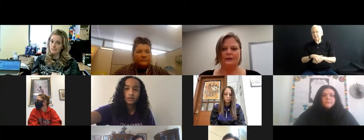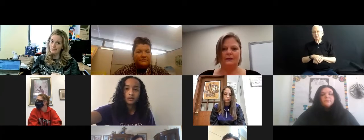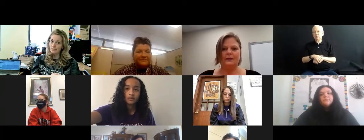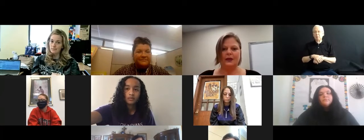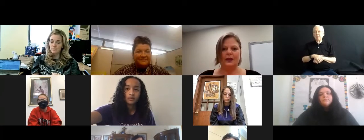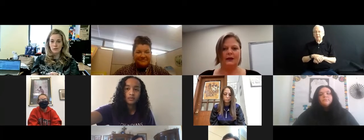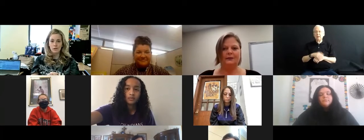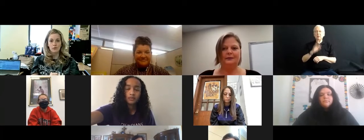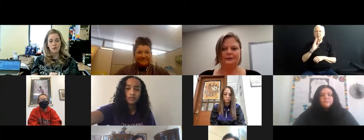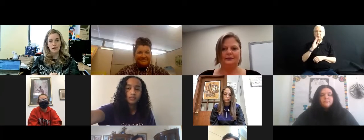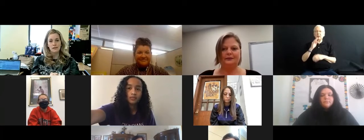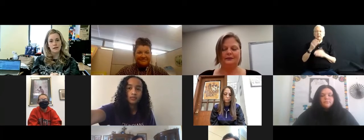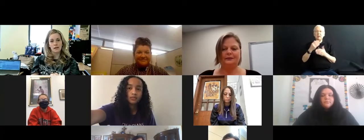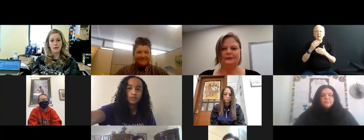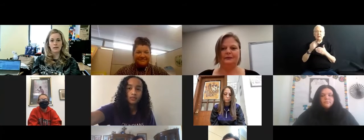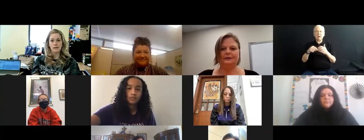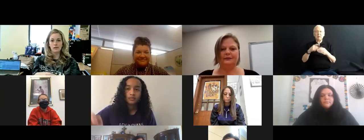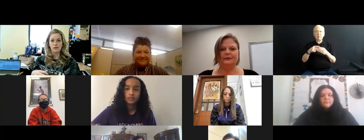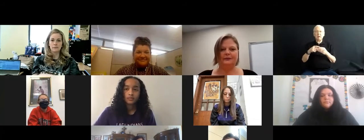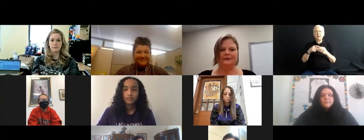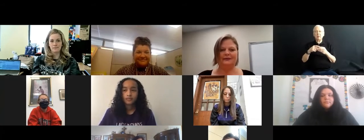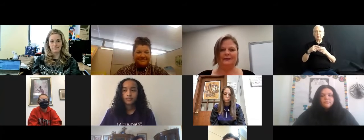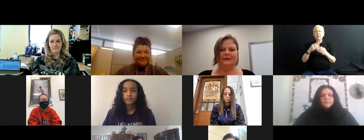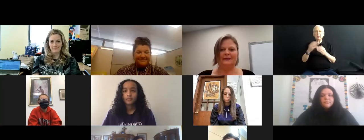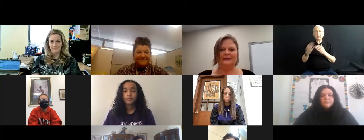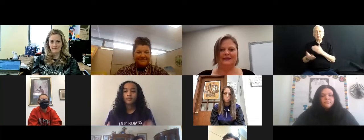routine. So go ahead, take it away.